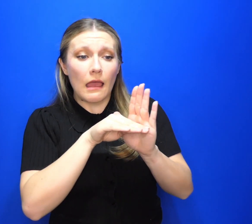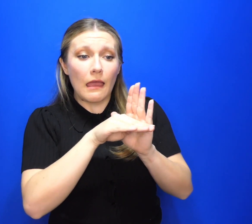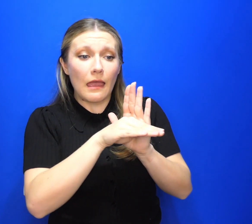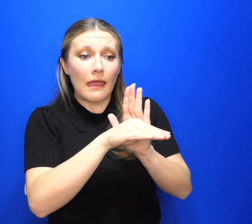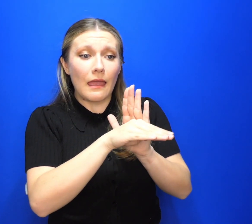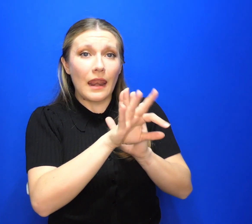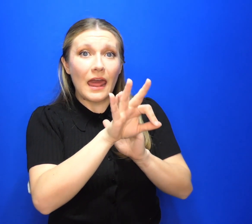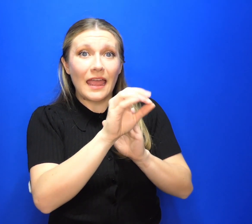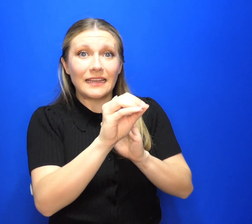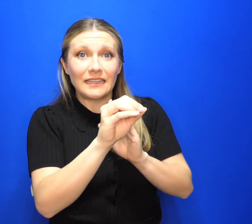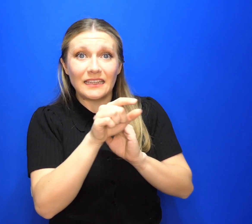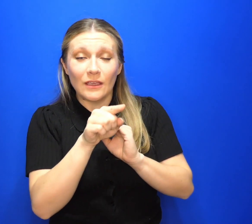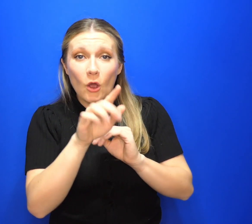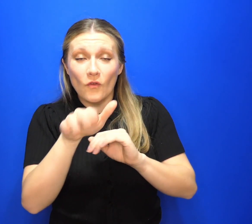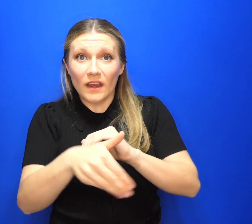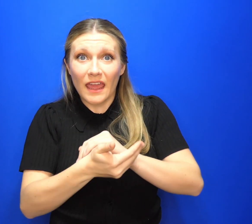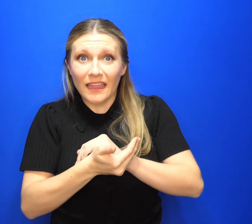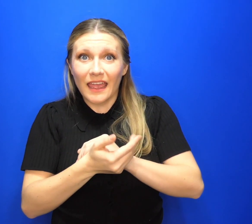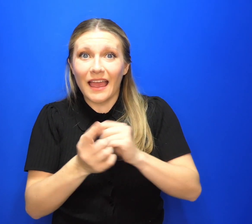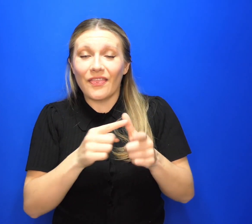picture of her CGM and go, look how good I am at this.